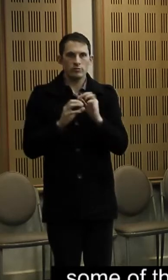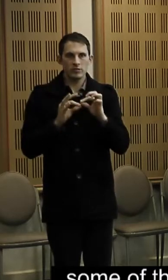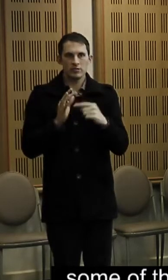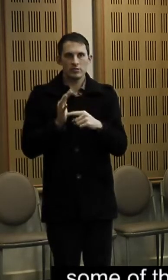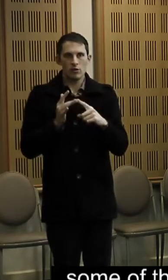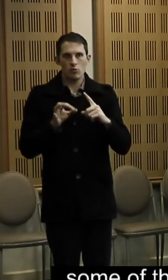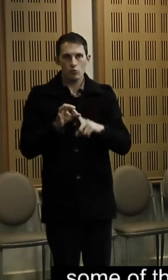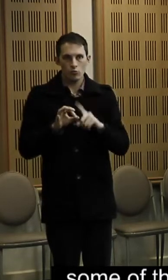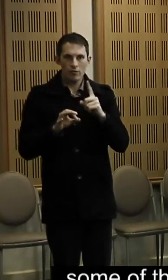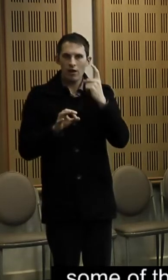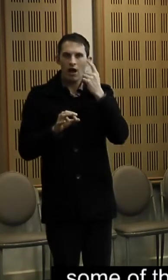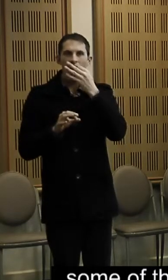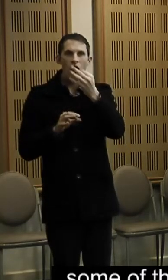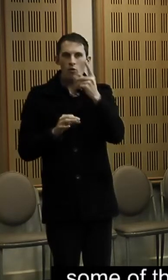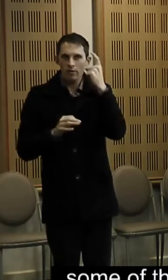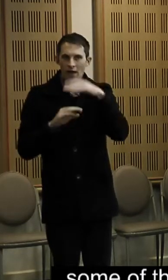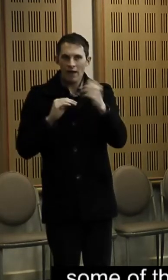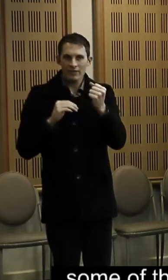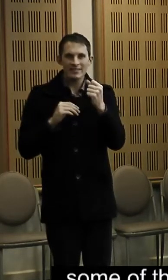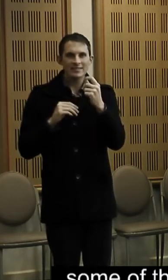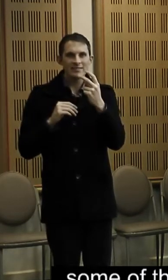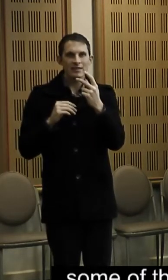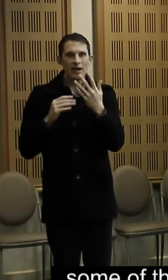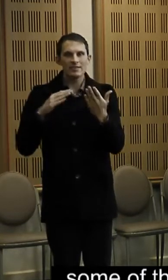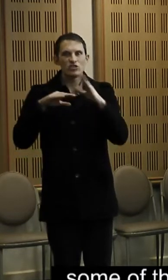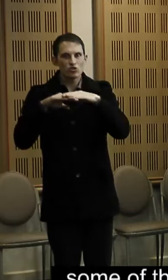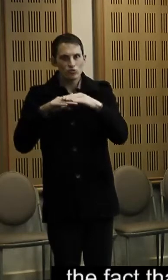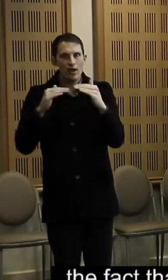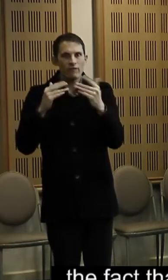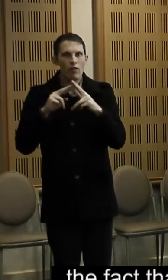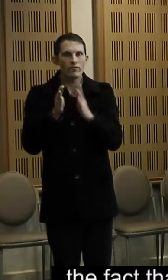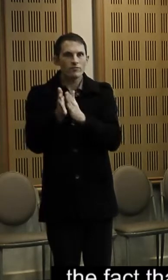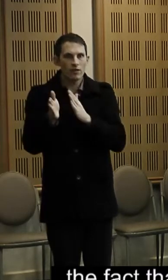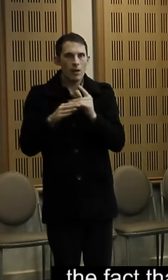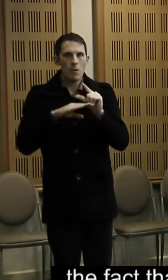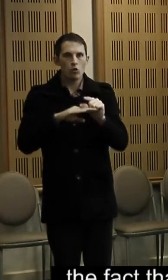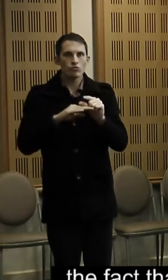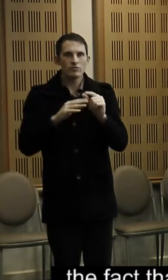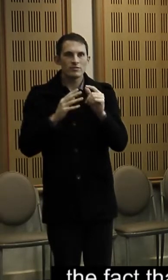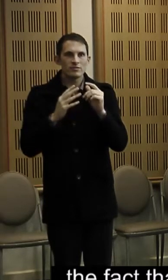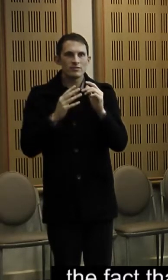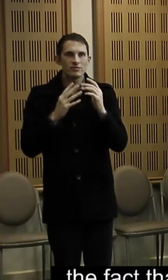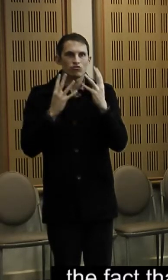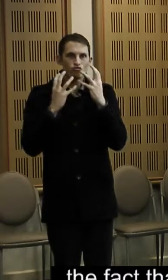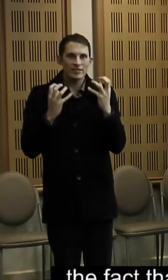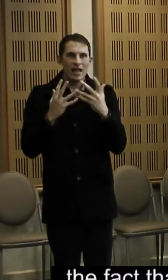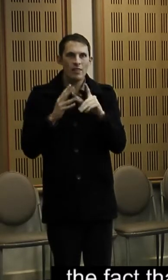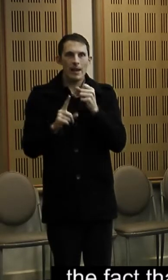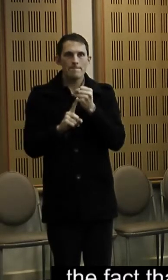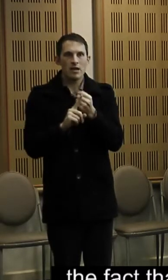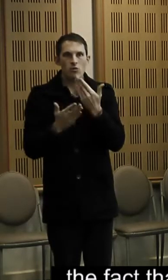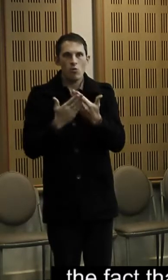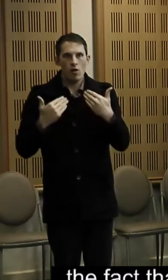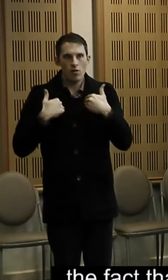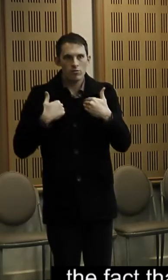additional levels of disadvantage or minority stress and how that might be impacting on health. Yep. And what we're doing